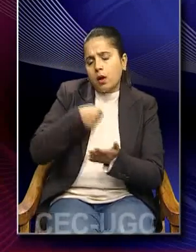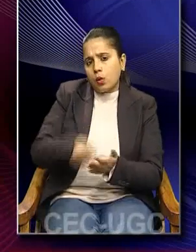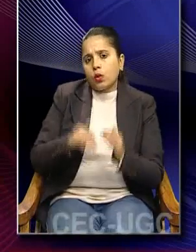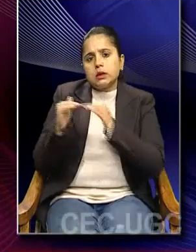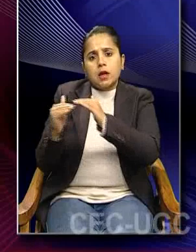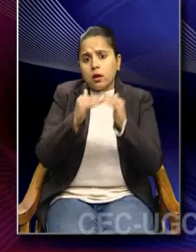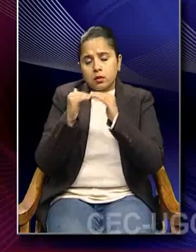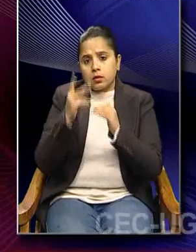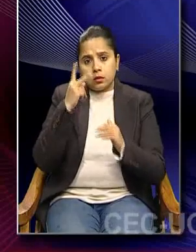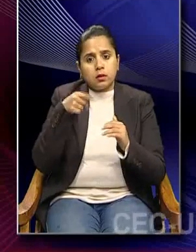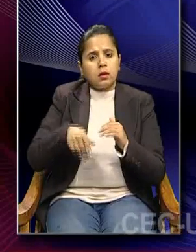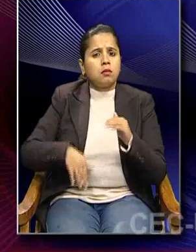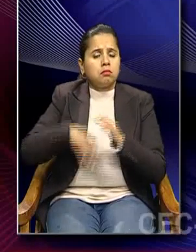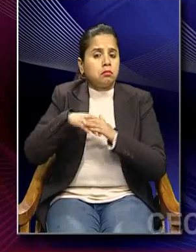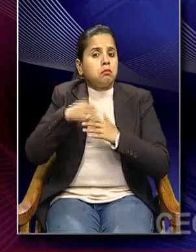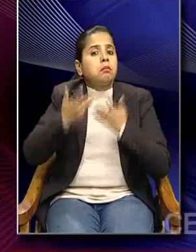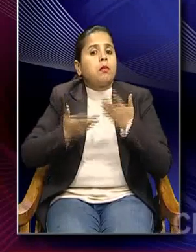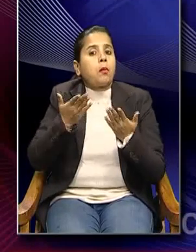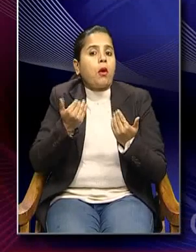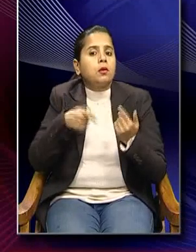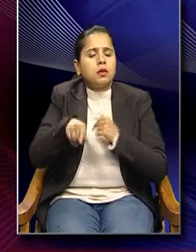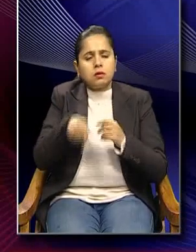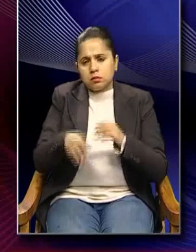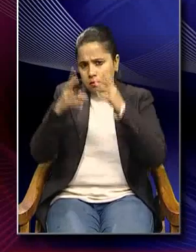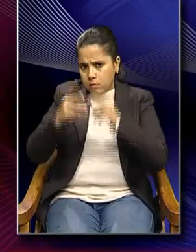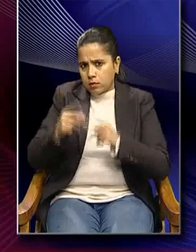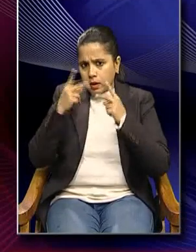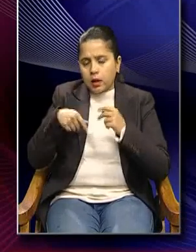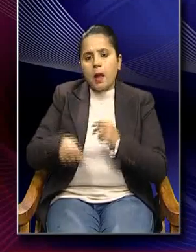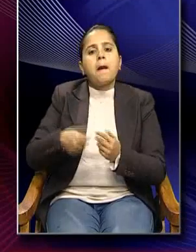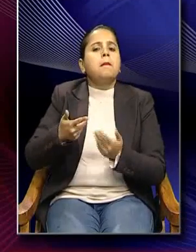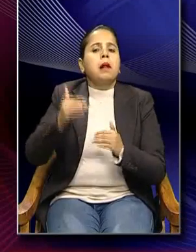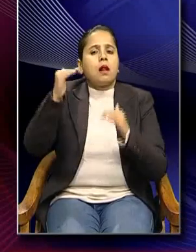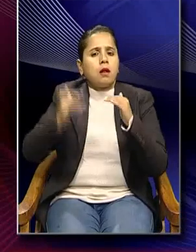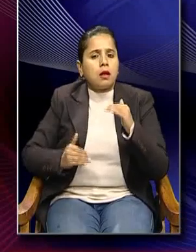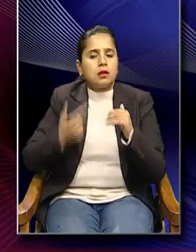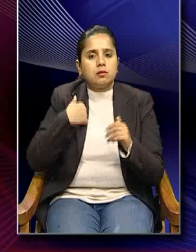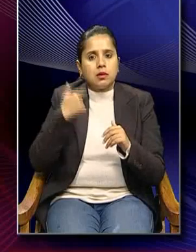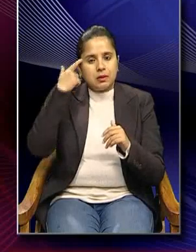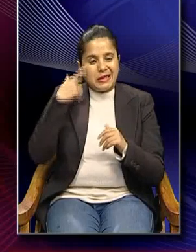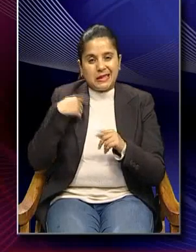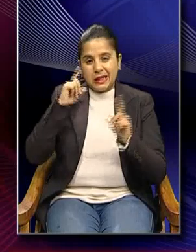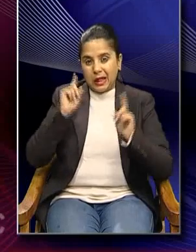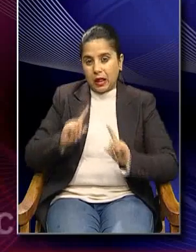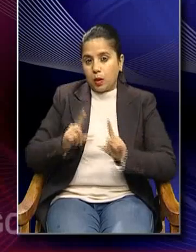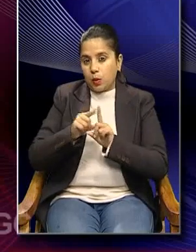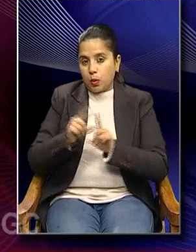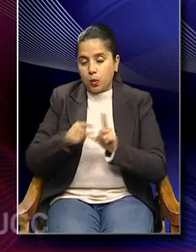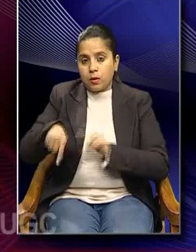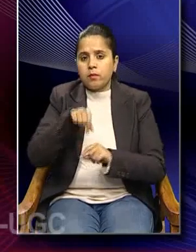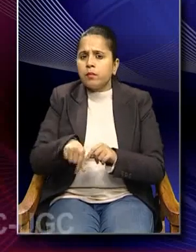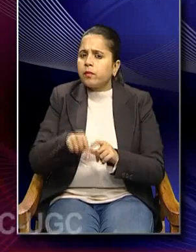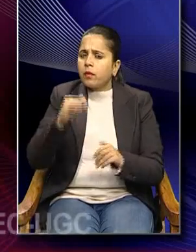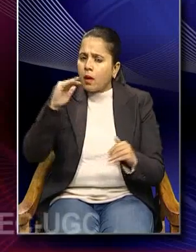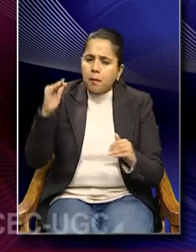its extreme can be roughly characterized as minimizing the regrets. Minimizing the regrets